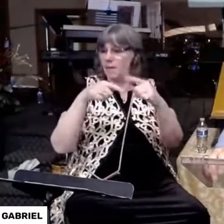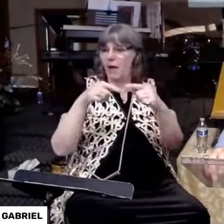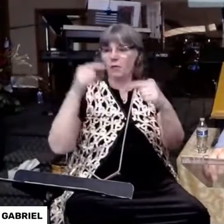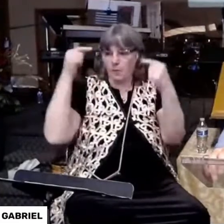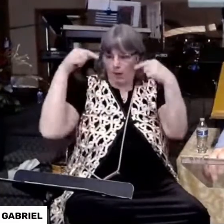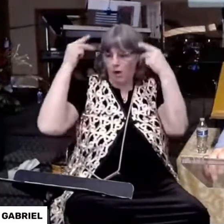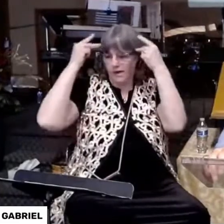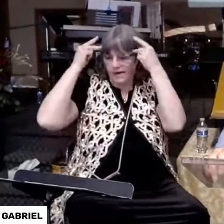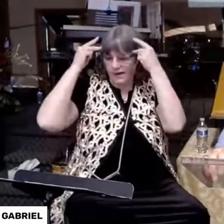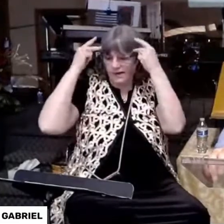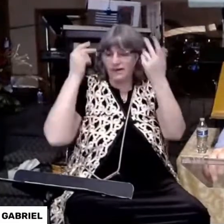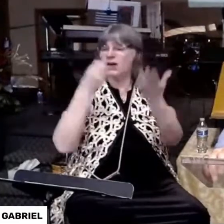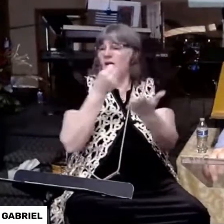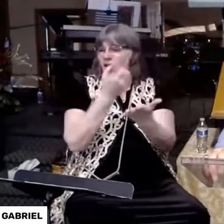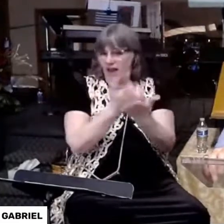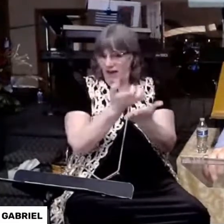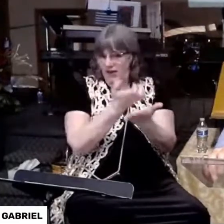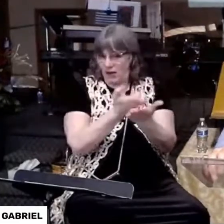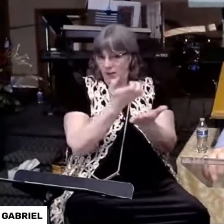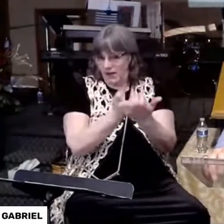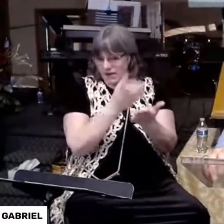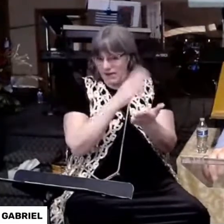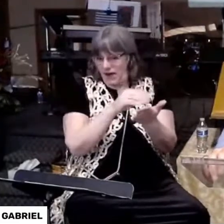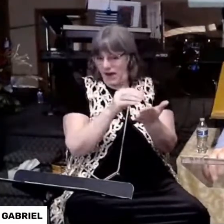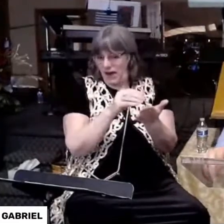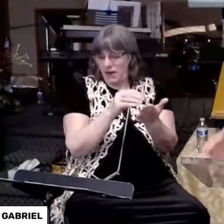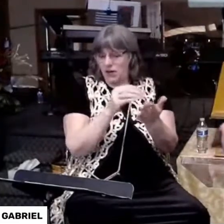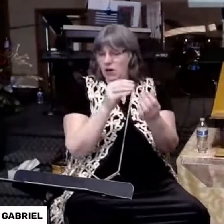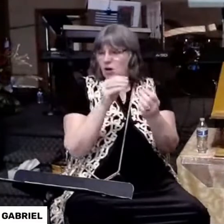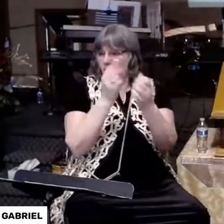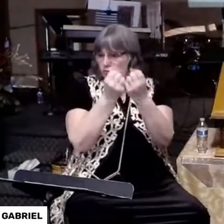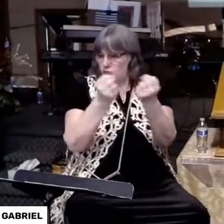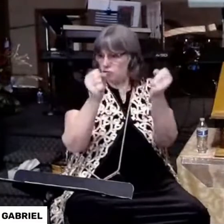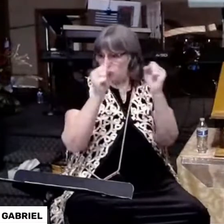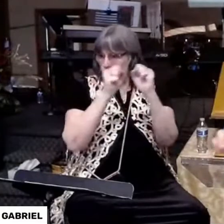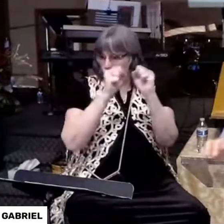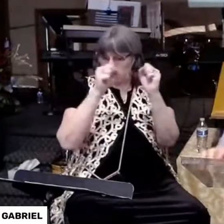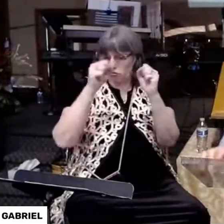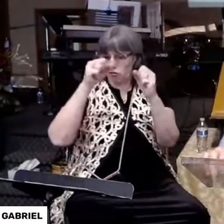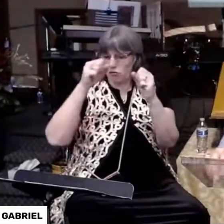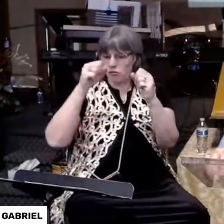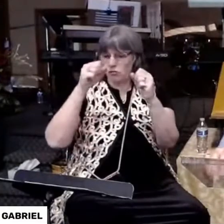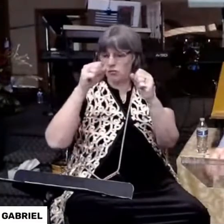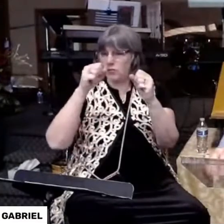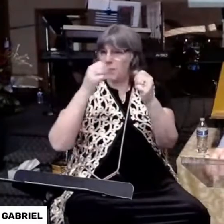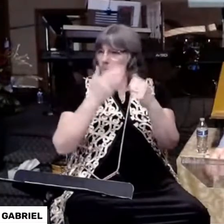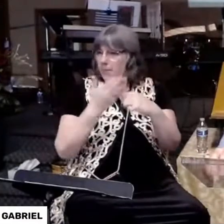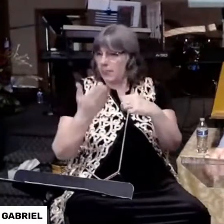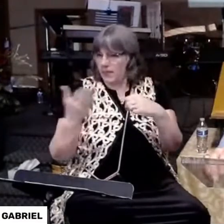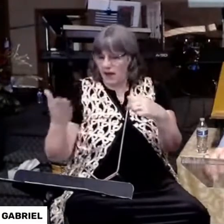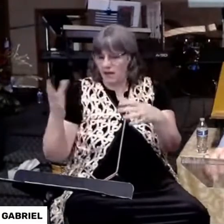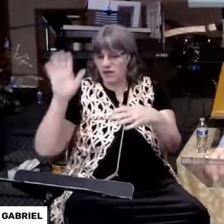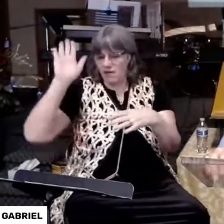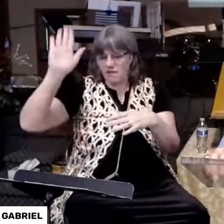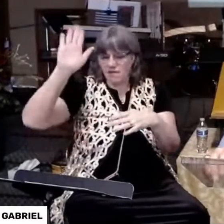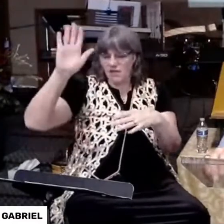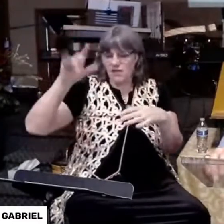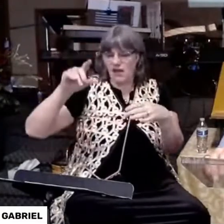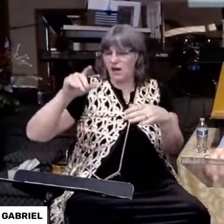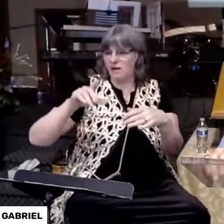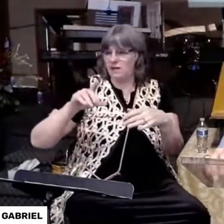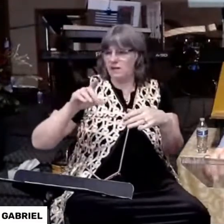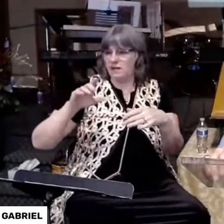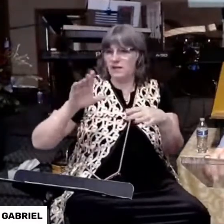economics, and social issue of their day in the